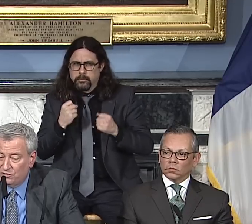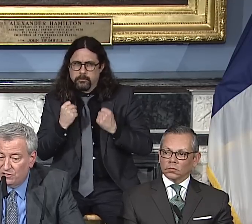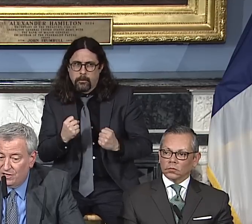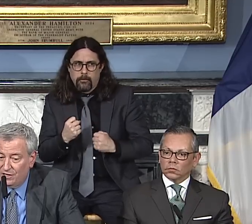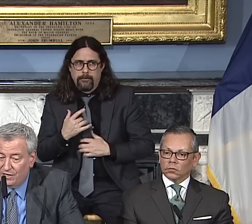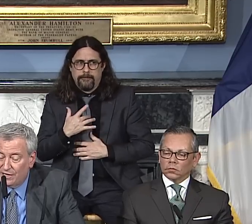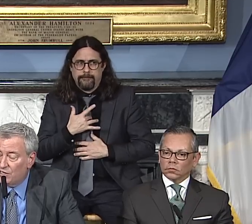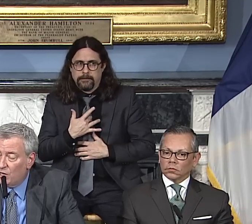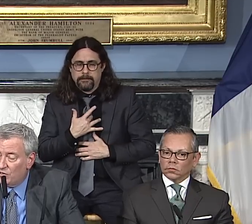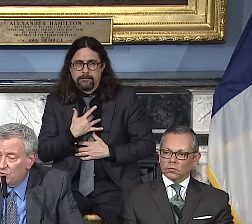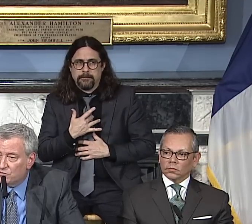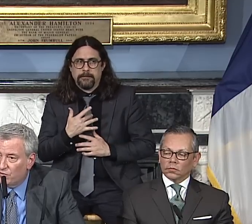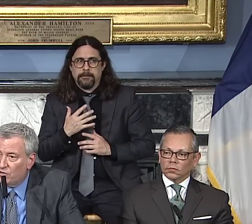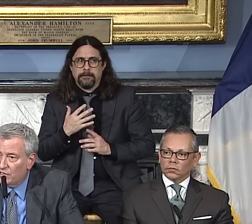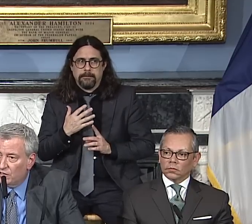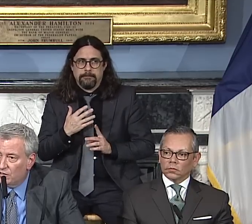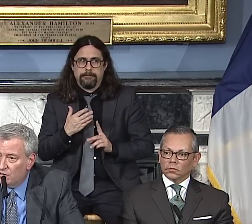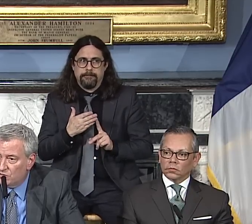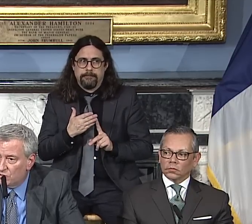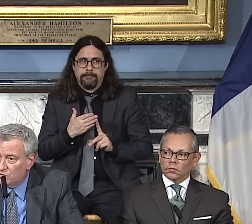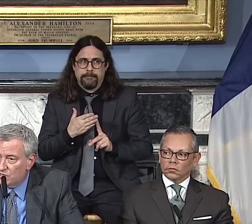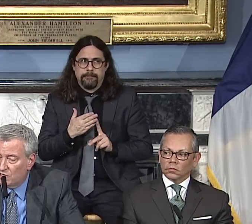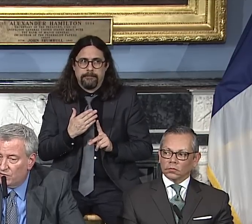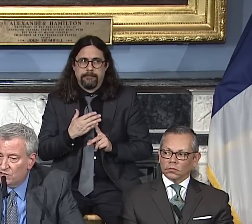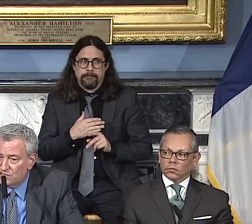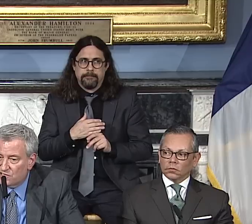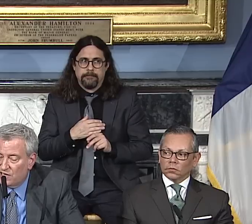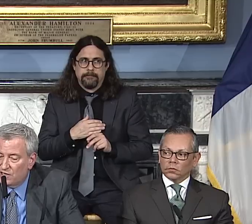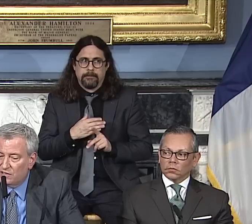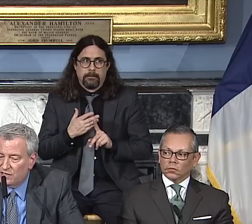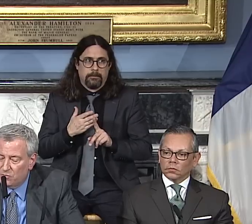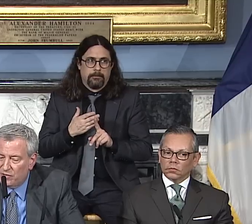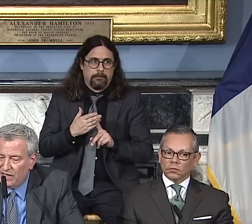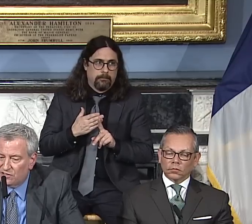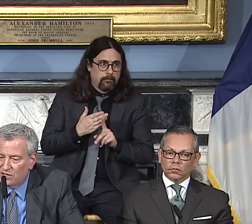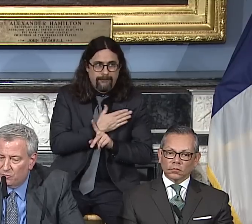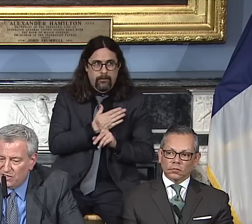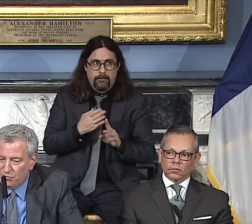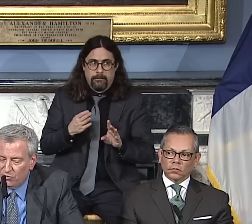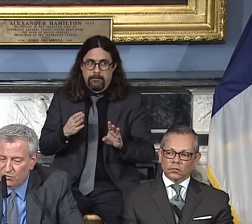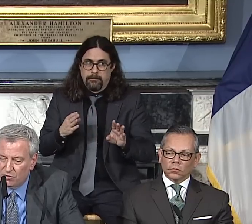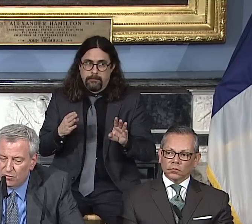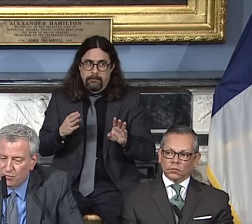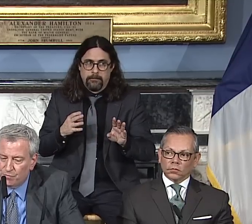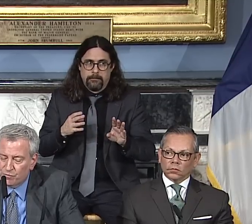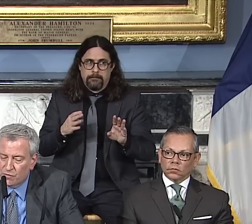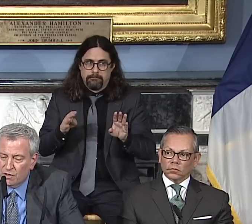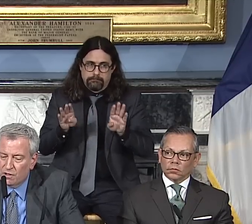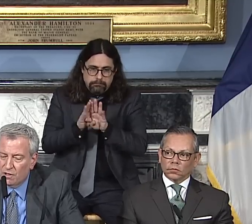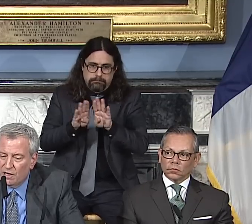be a lot of dominoes falling in terms of our society, the impact on people,